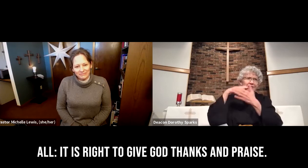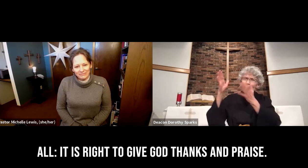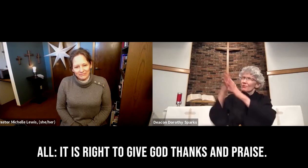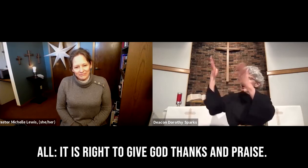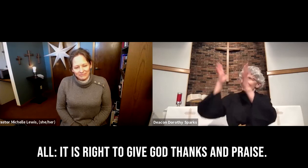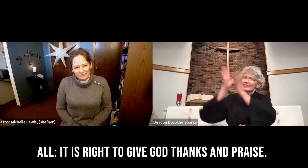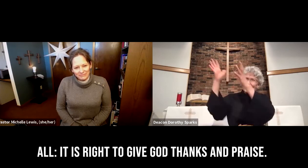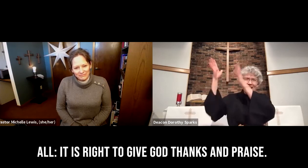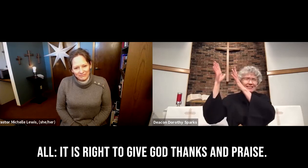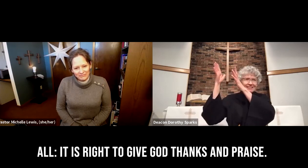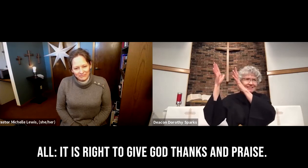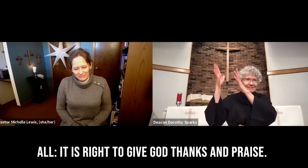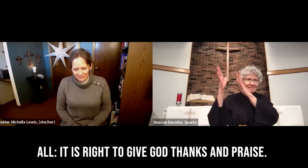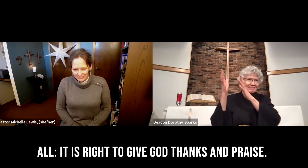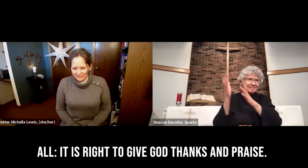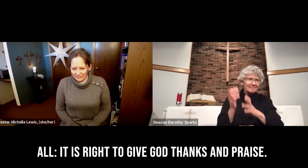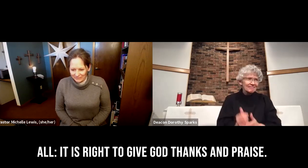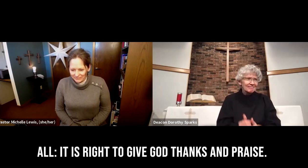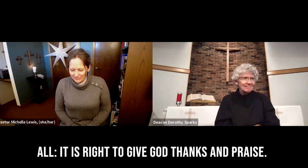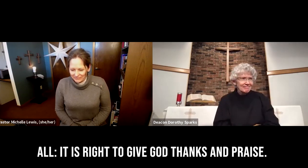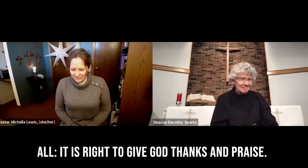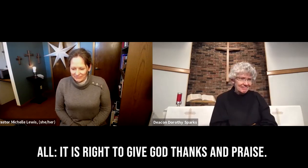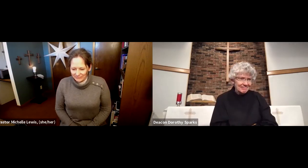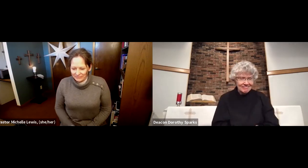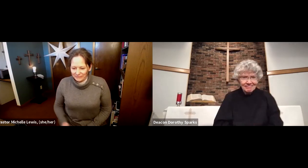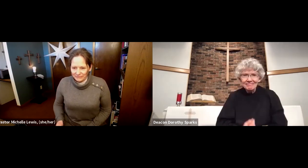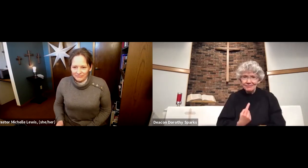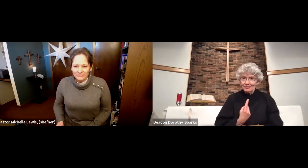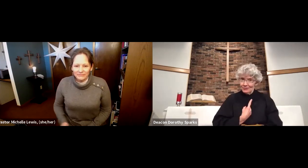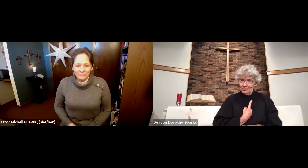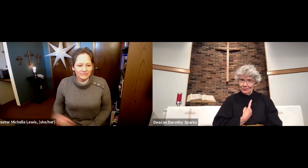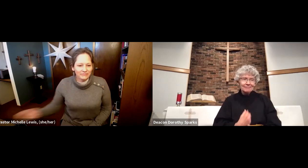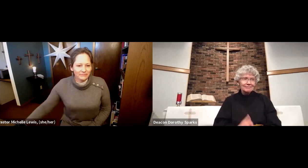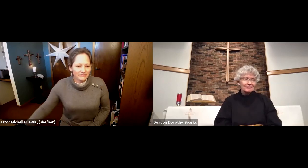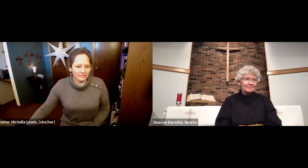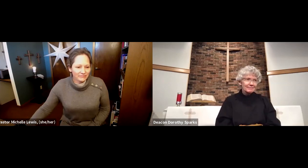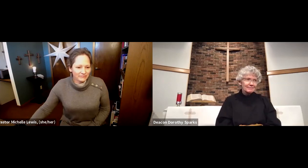It is right to give God thanks and praise.